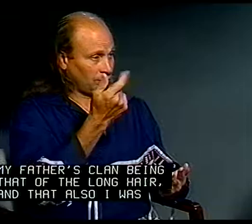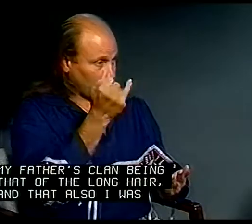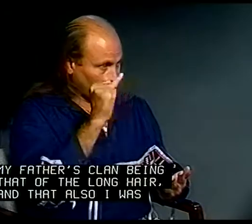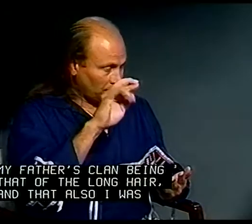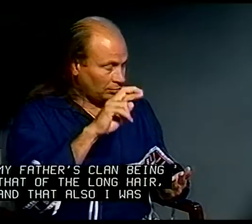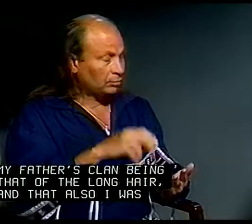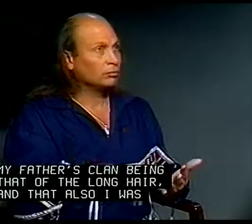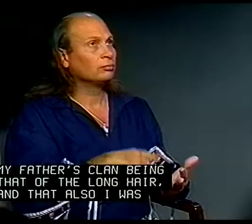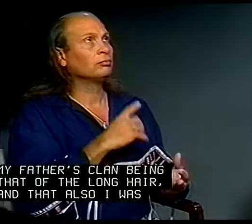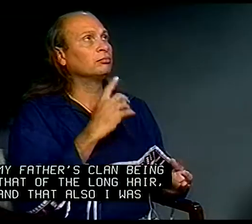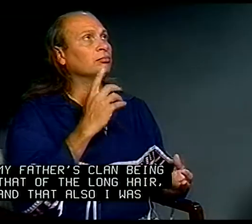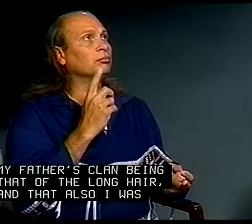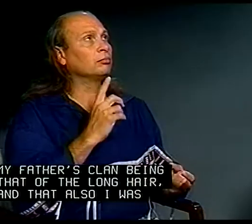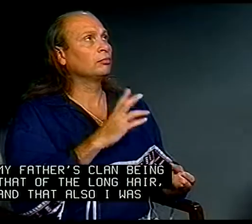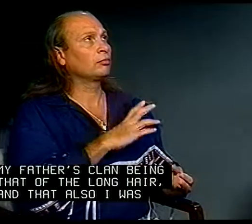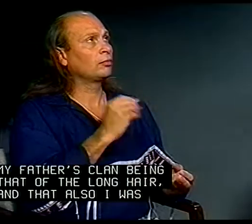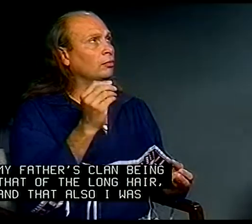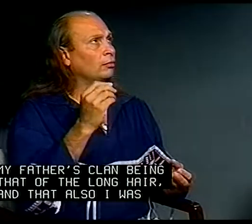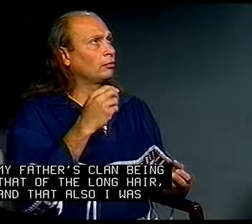clan being that of the long hair.